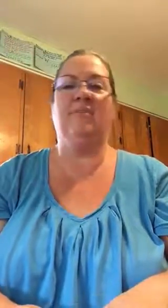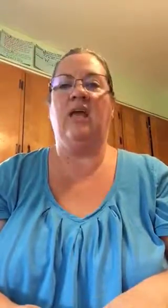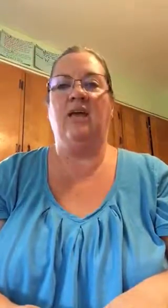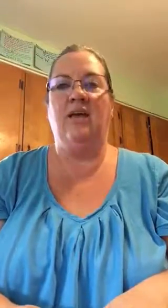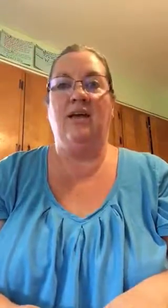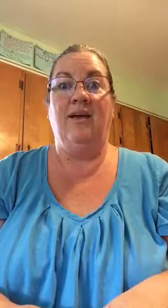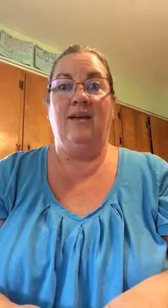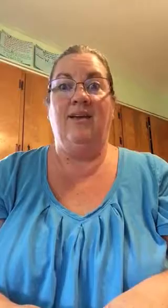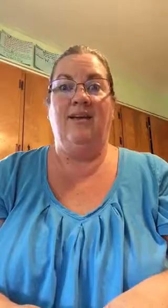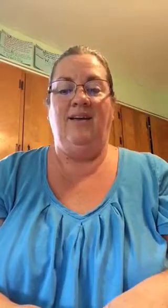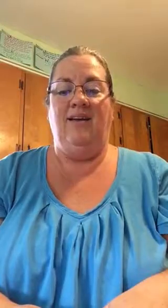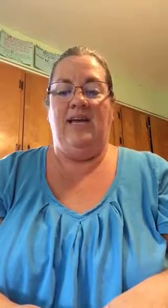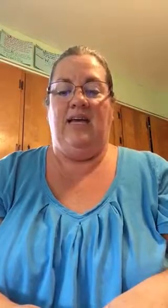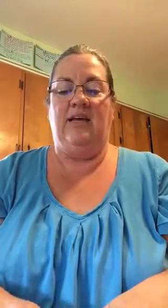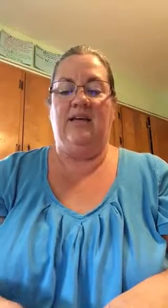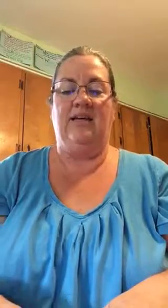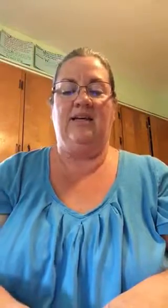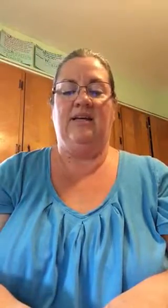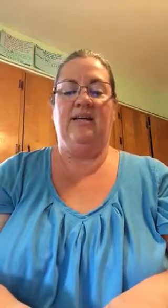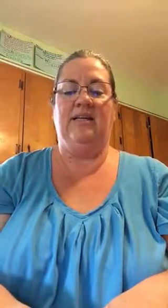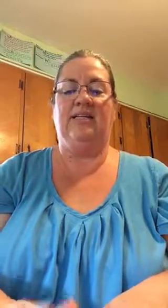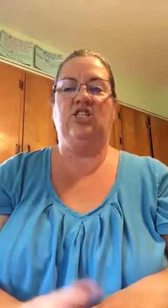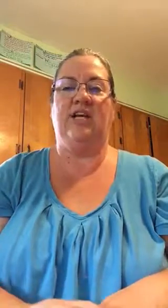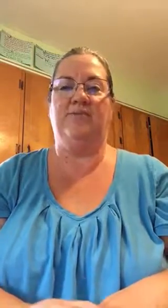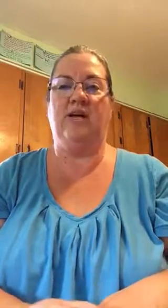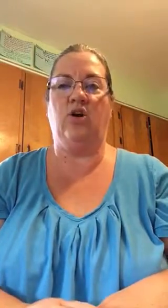that noise is, that's just me getting a bowl. Jacob's hungry.